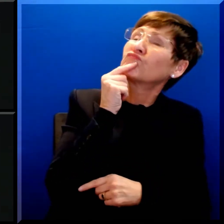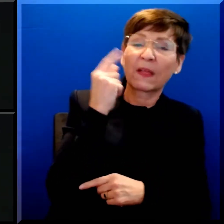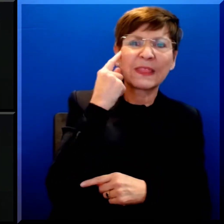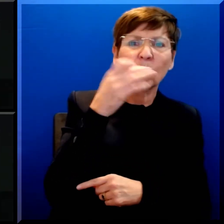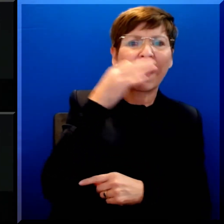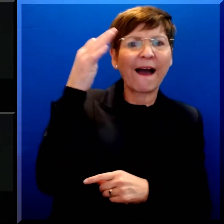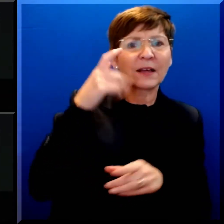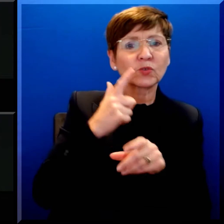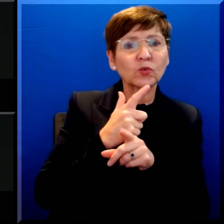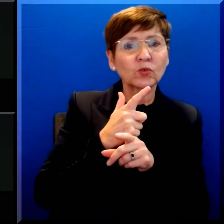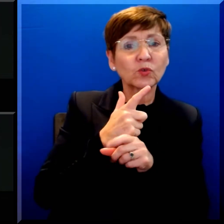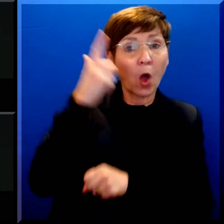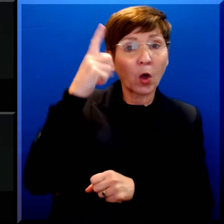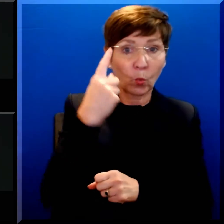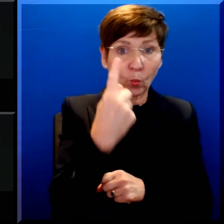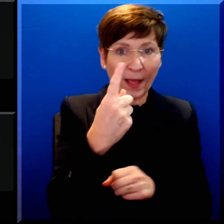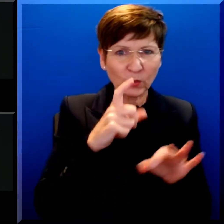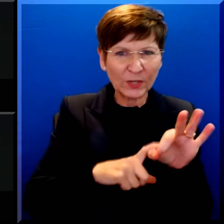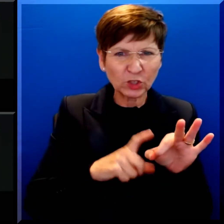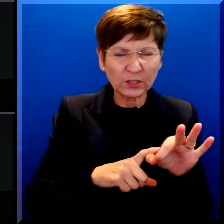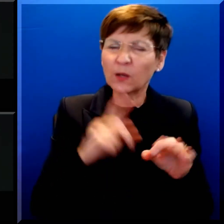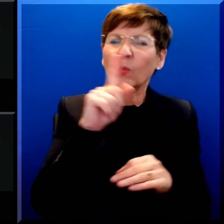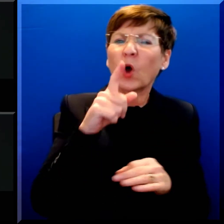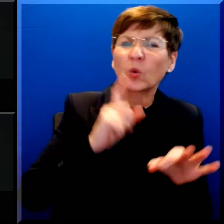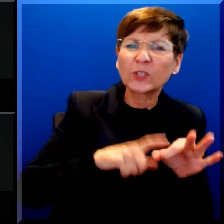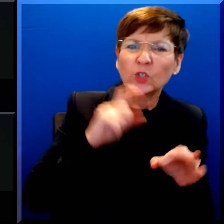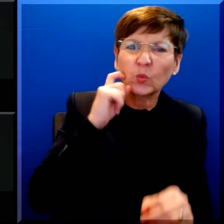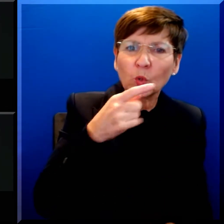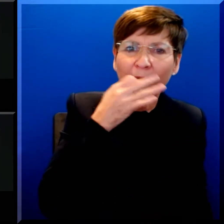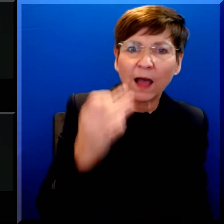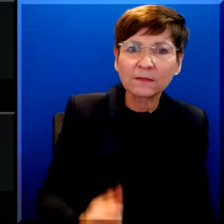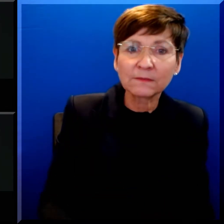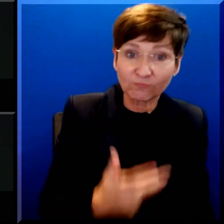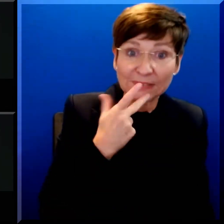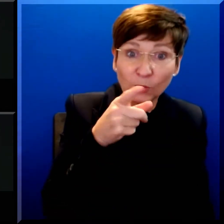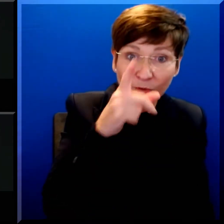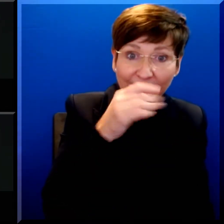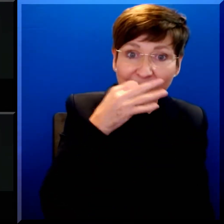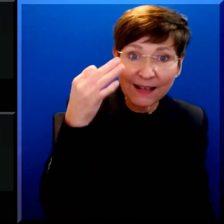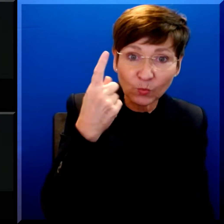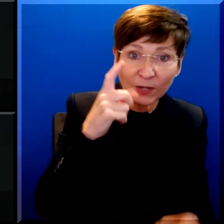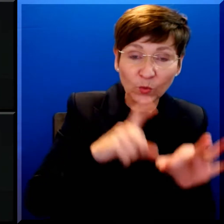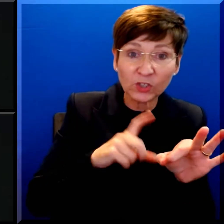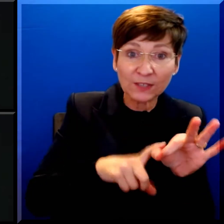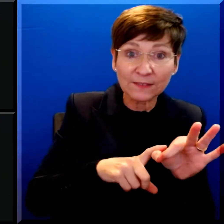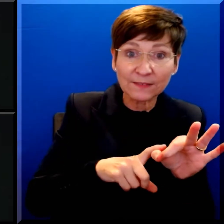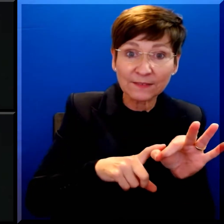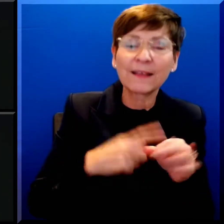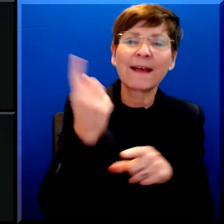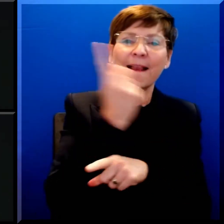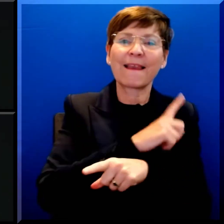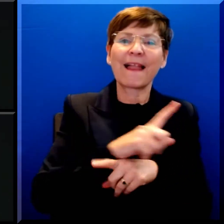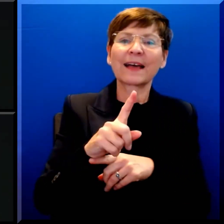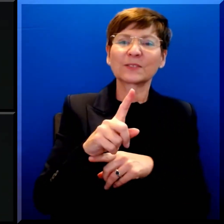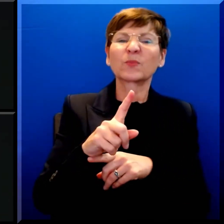God, why? If you could ask him one question, what would it be? Holy moly. You guys lit up the